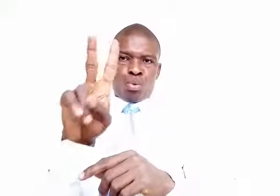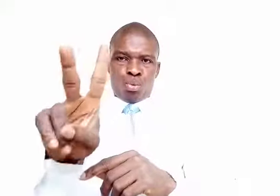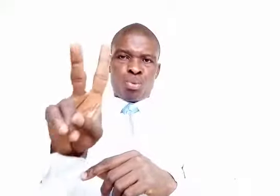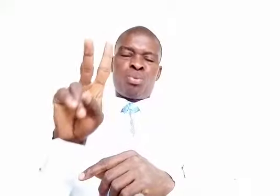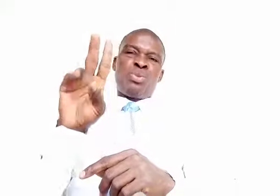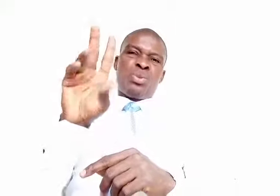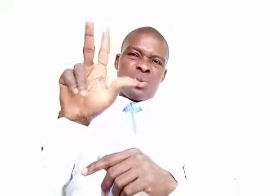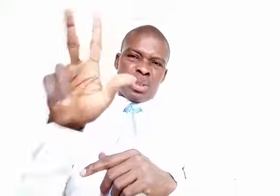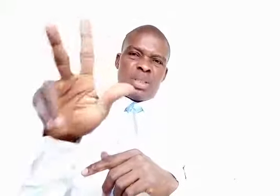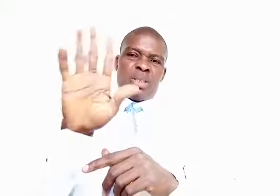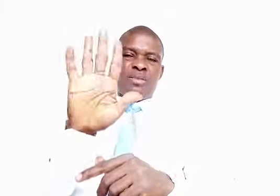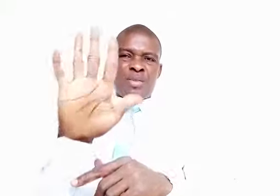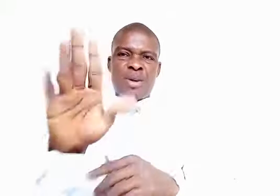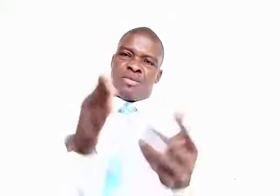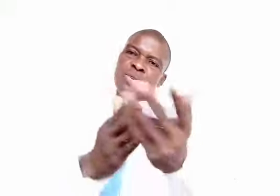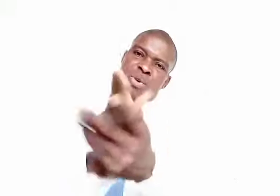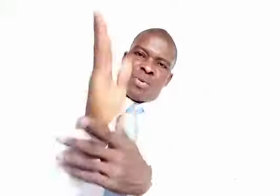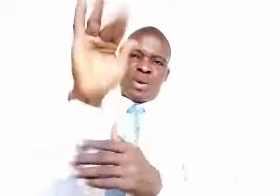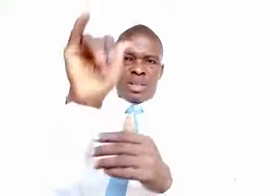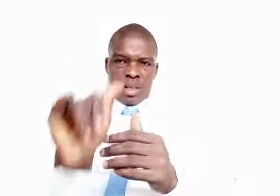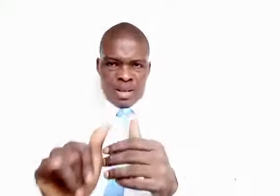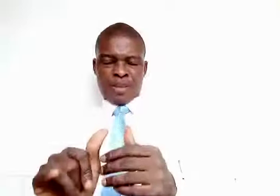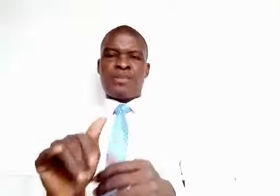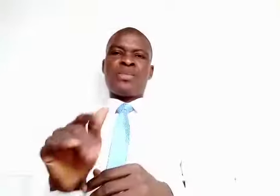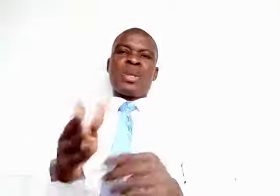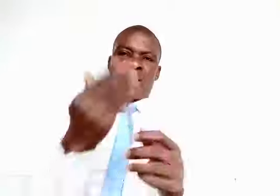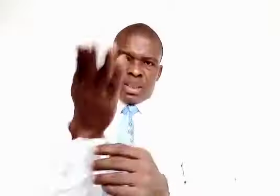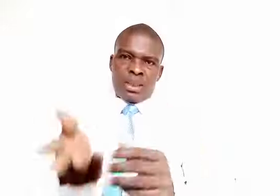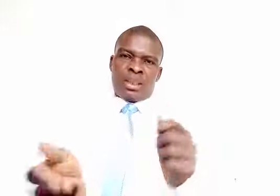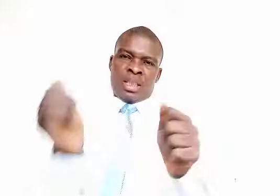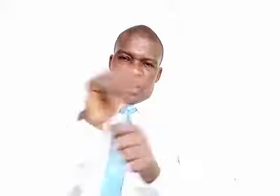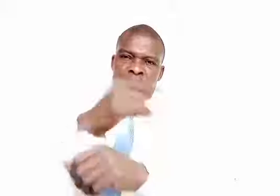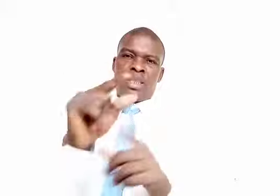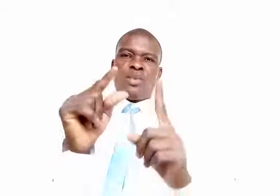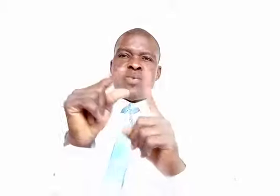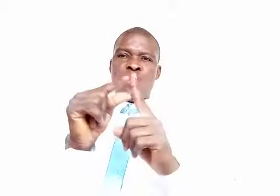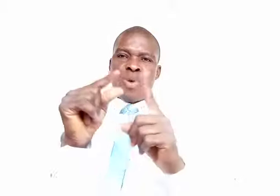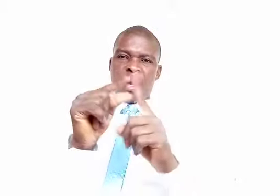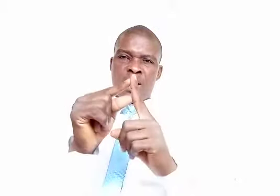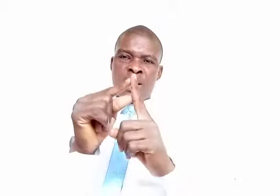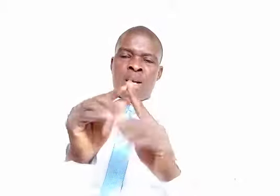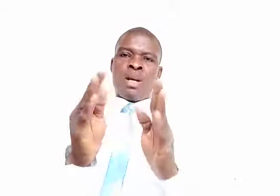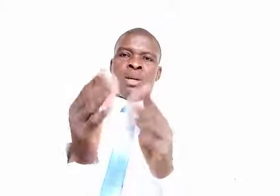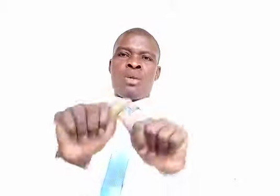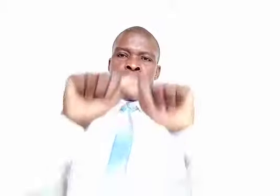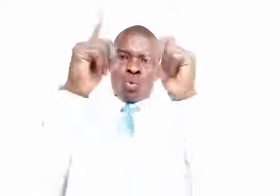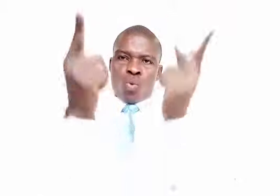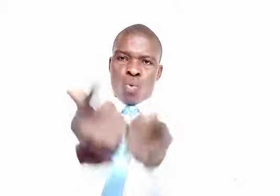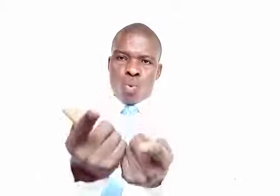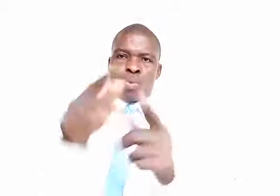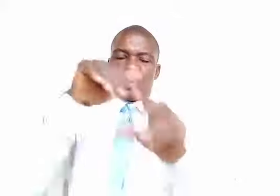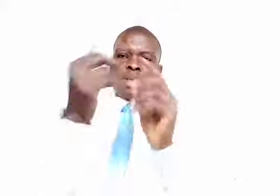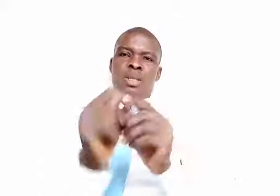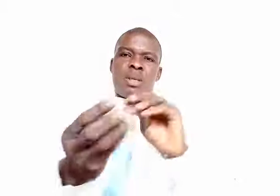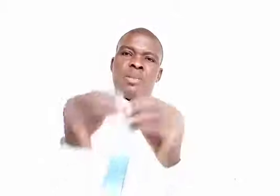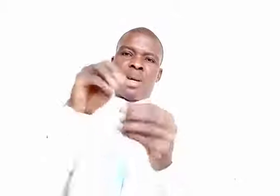87026142 35 correctly, then express it in words. Grouping the number in set of three digits